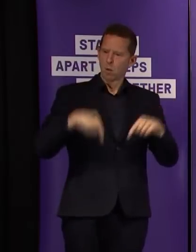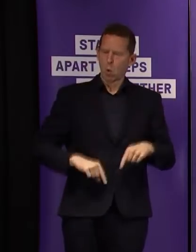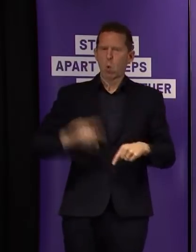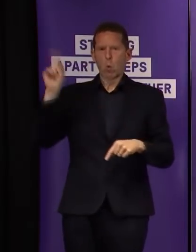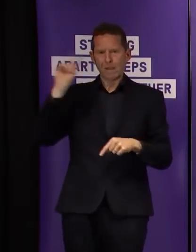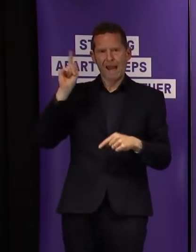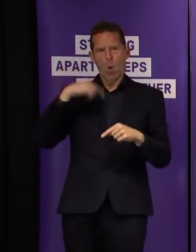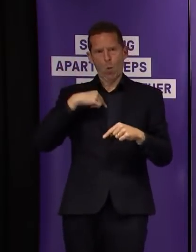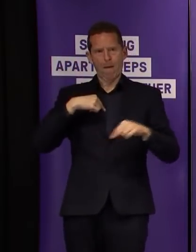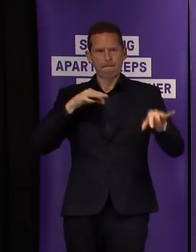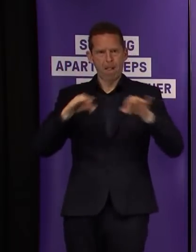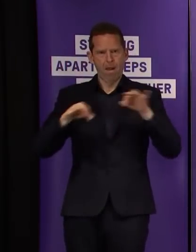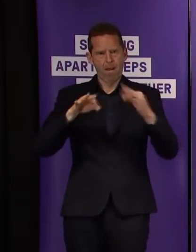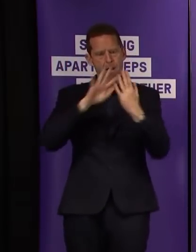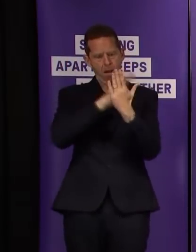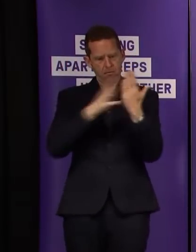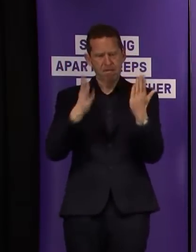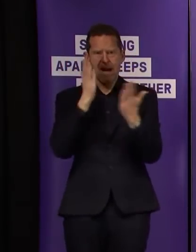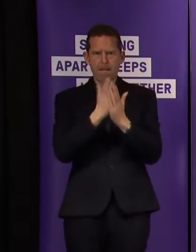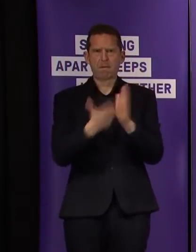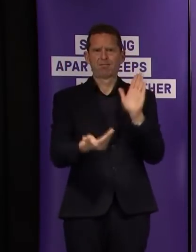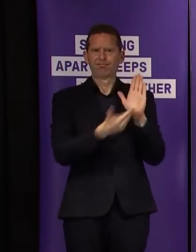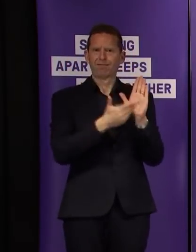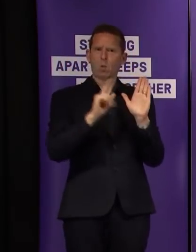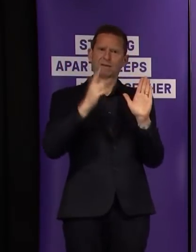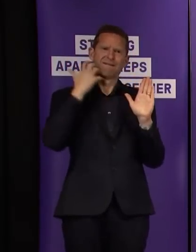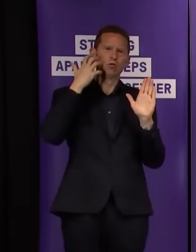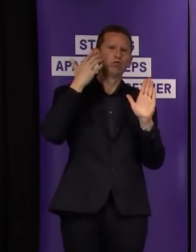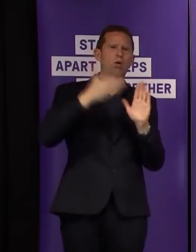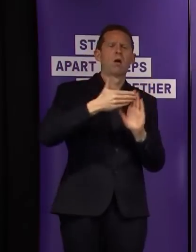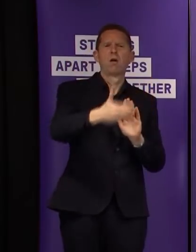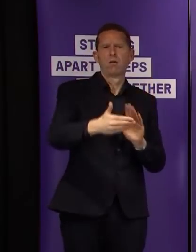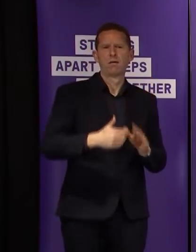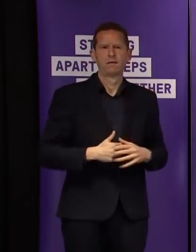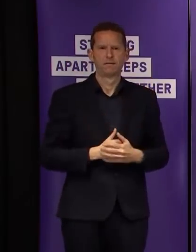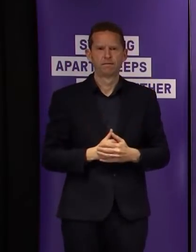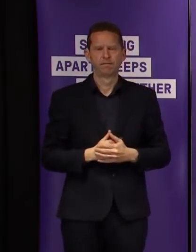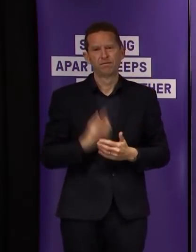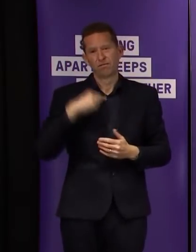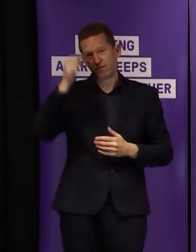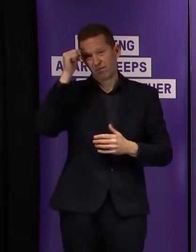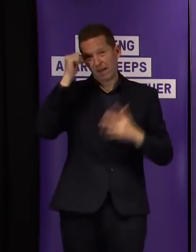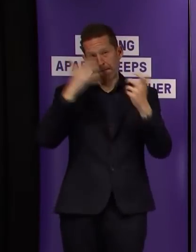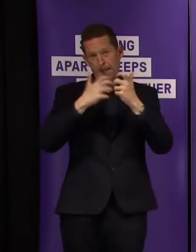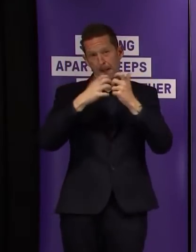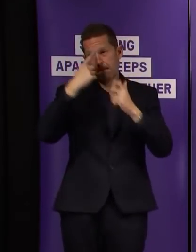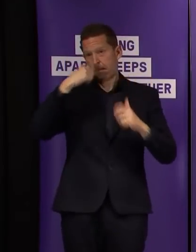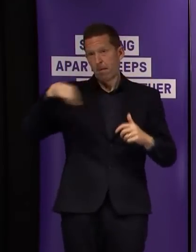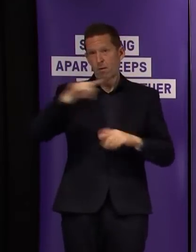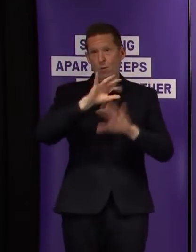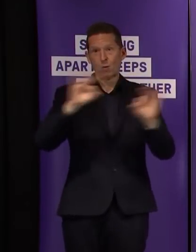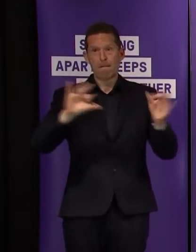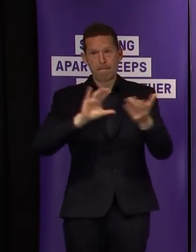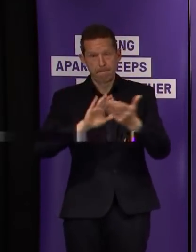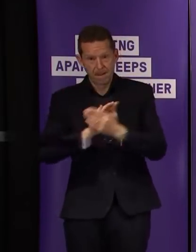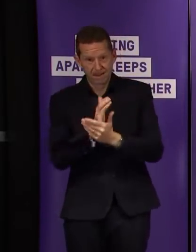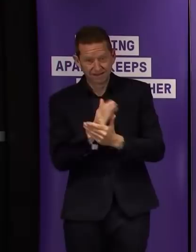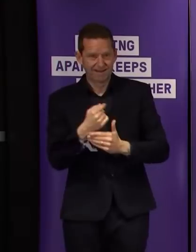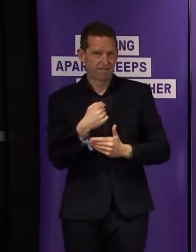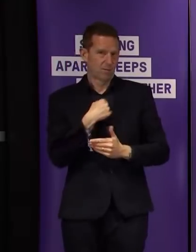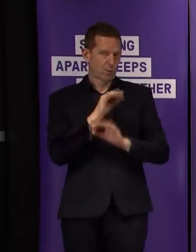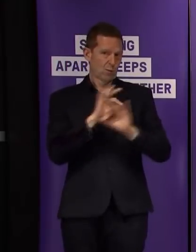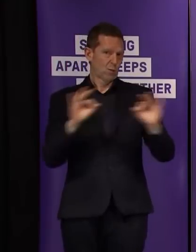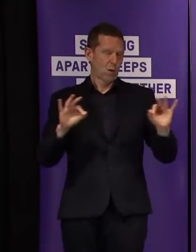as much certainty as possible. We've done that. And again, I understand many people are not pleased to hear this news. I'm not pleased to have